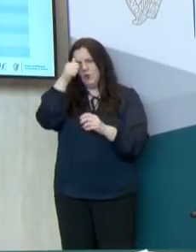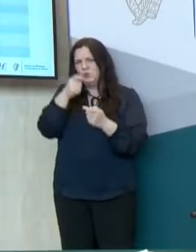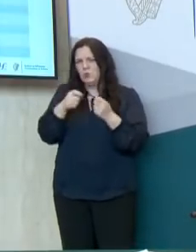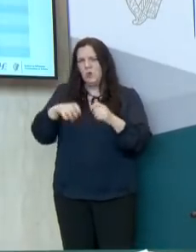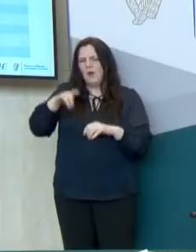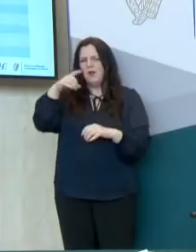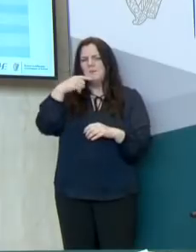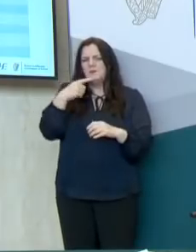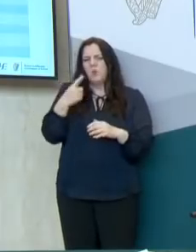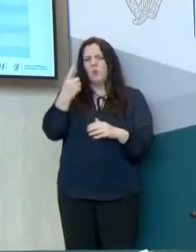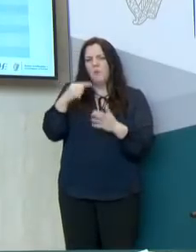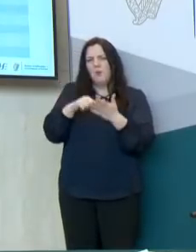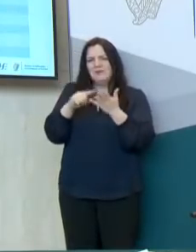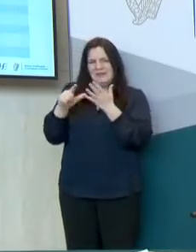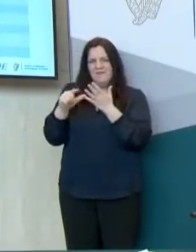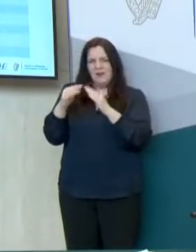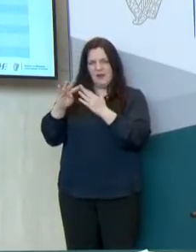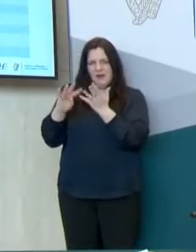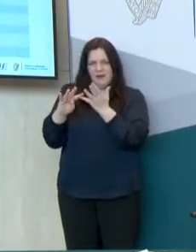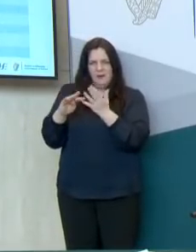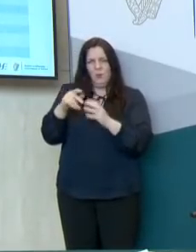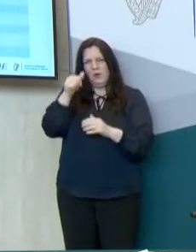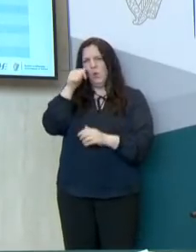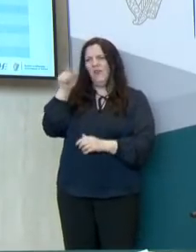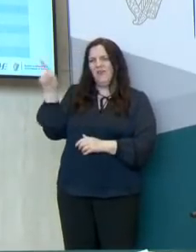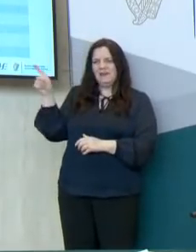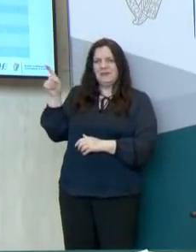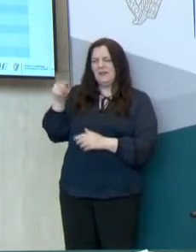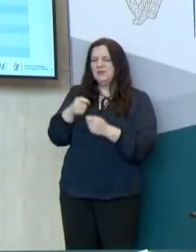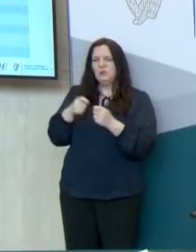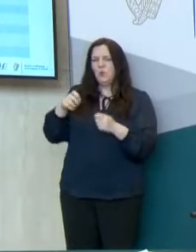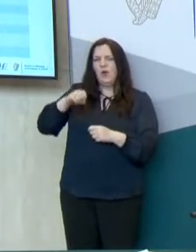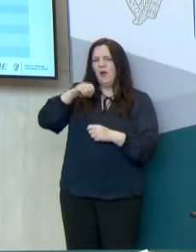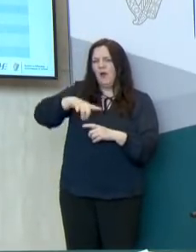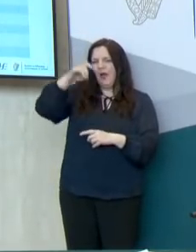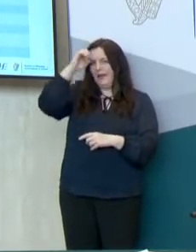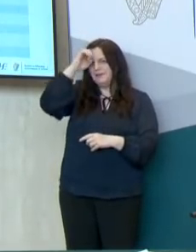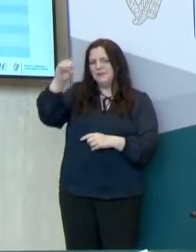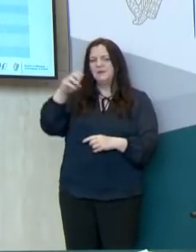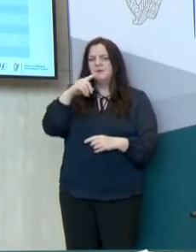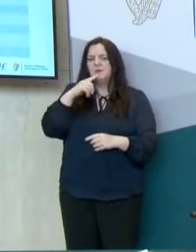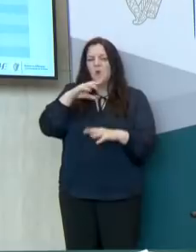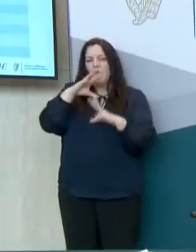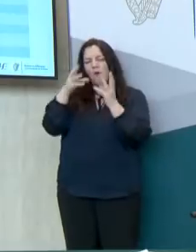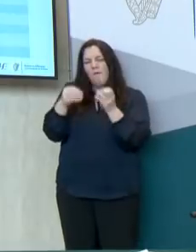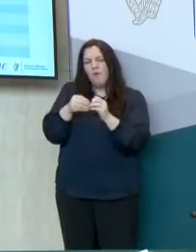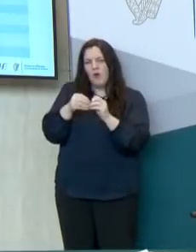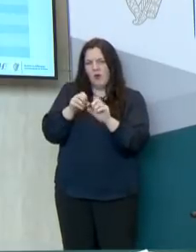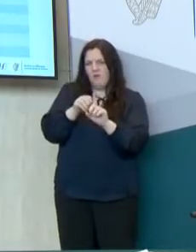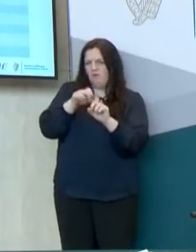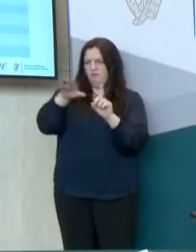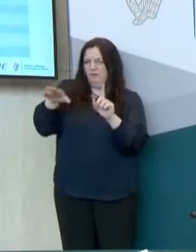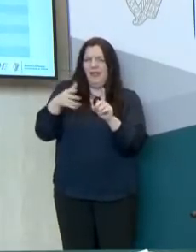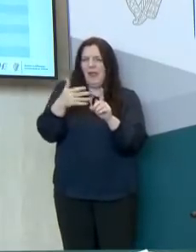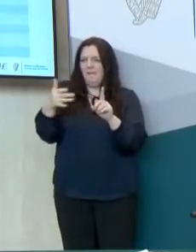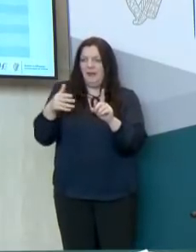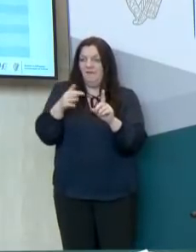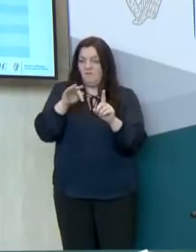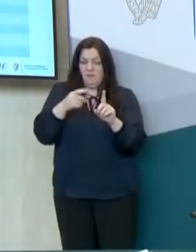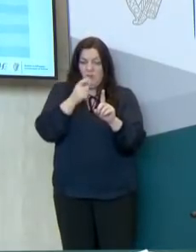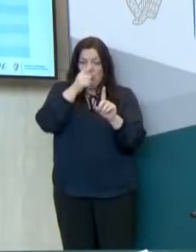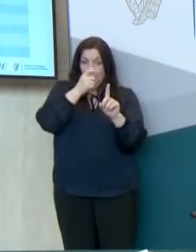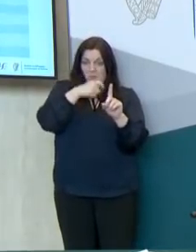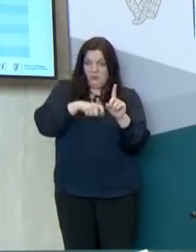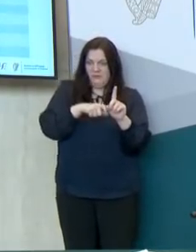it's lower than last week. The imperial model, which infers reproduction number from the number of deaths, is